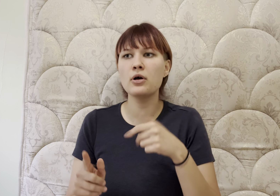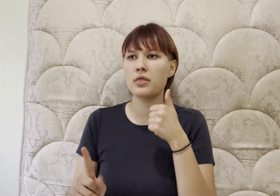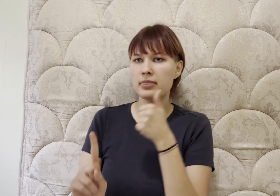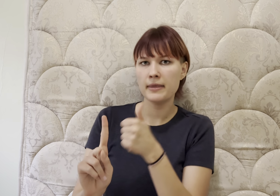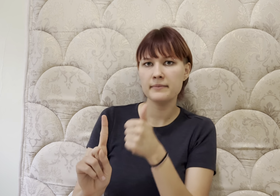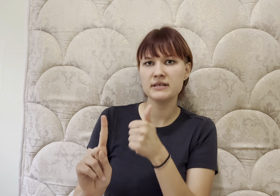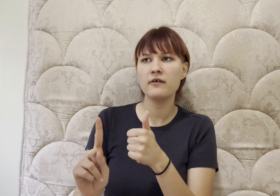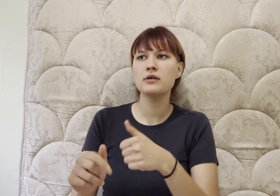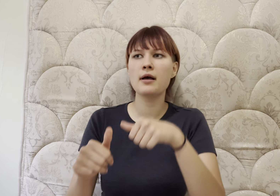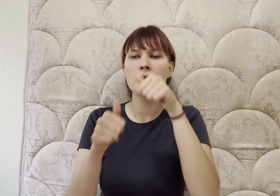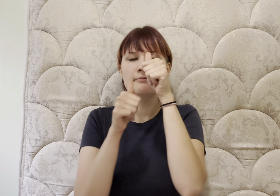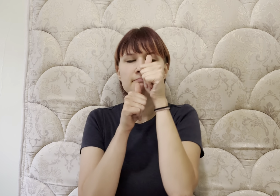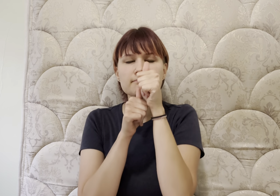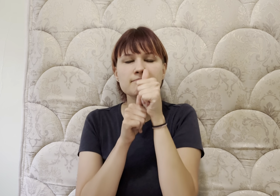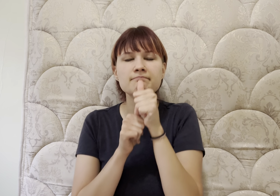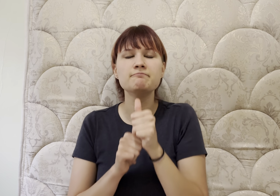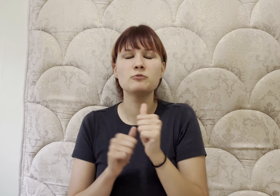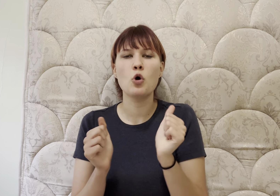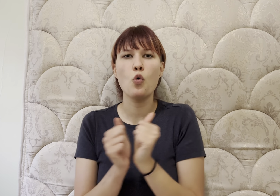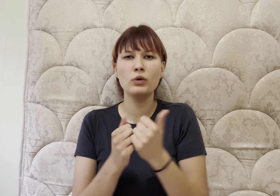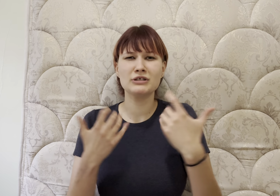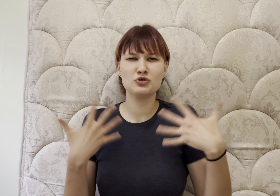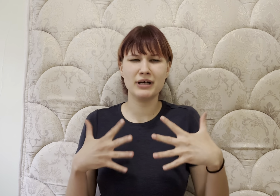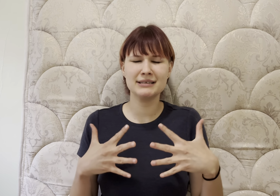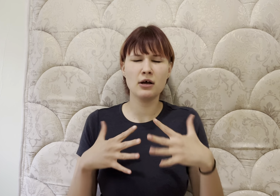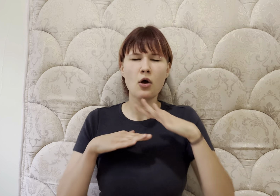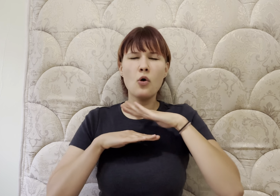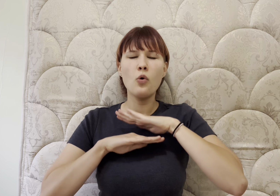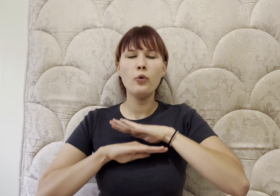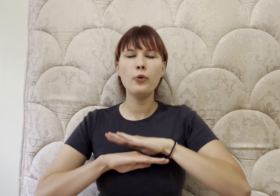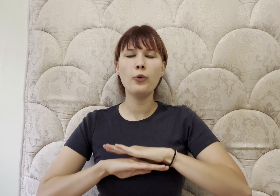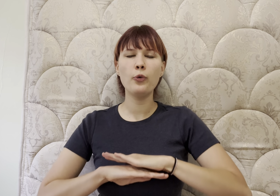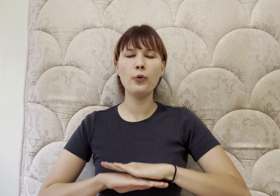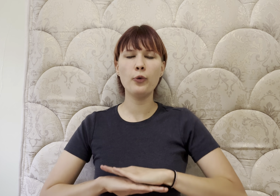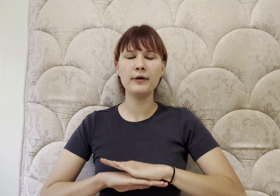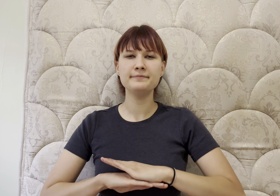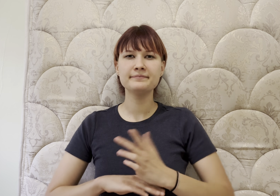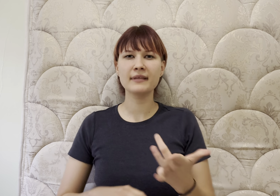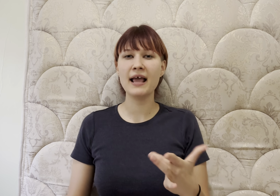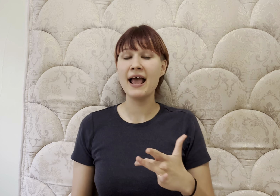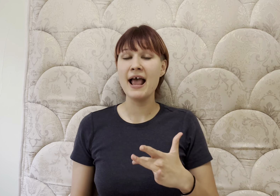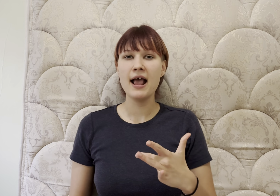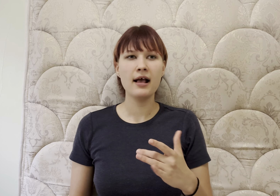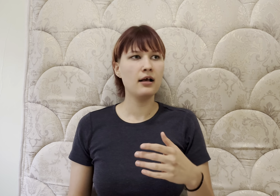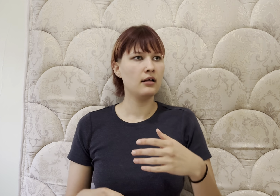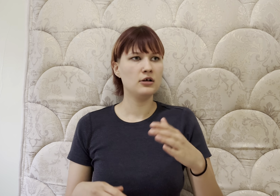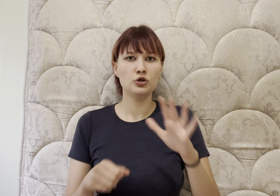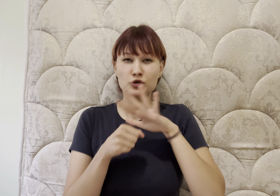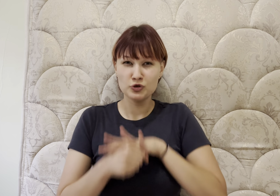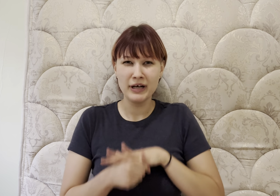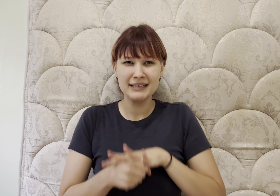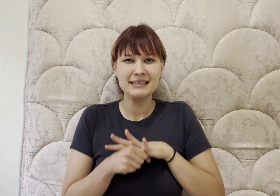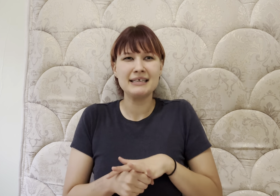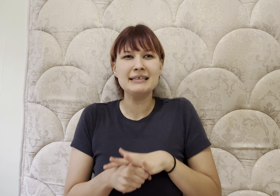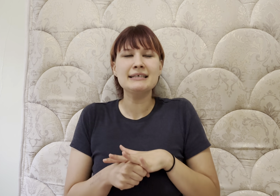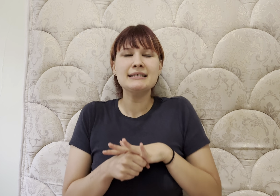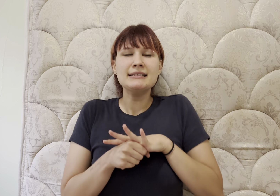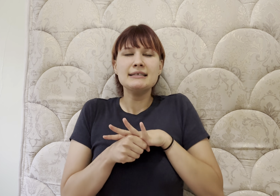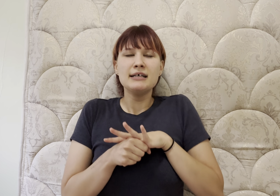feelings. You don't have to act on them. Just recognize them, feel them for what they are, notice them, don't make judgments,